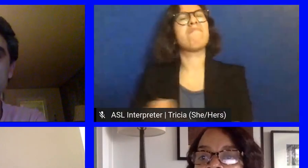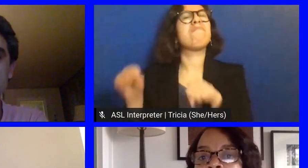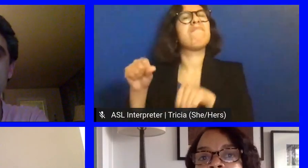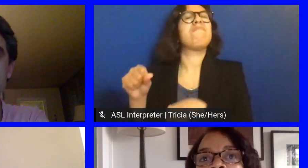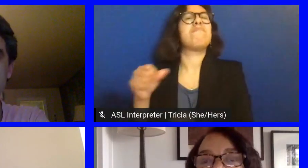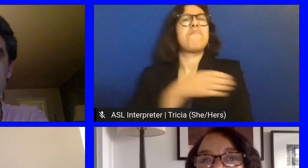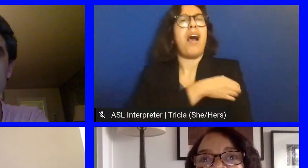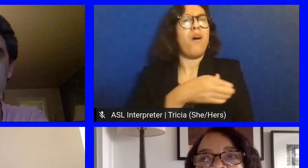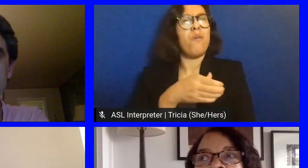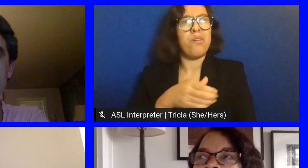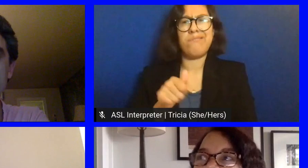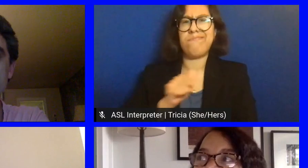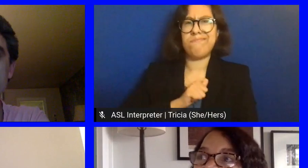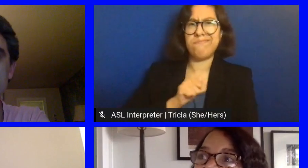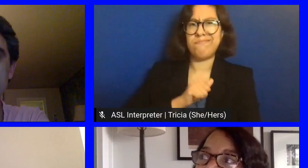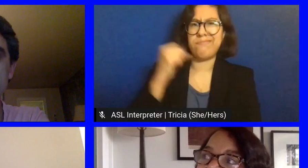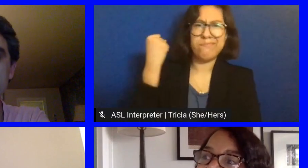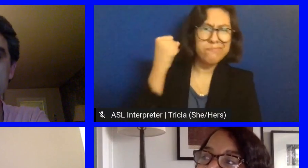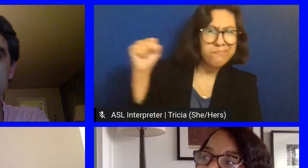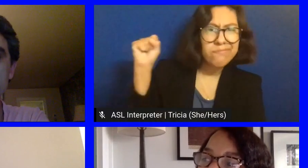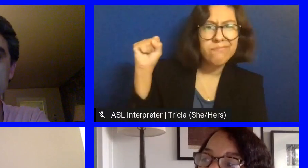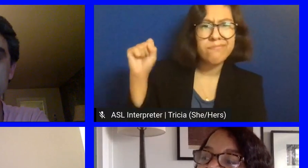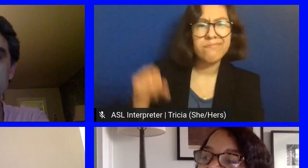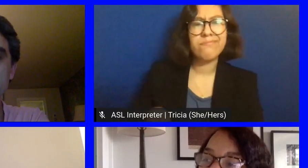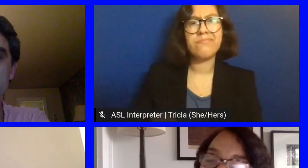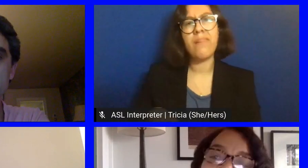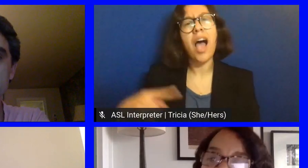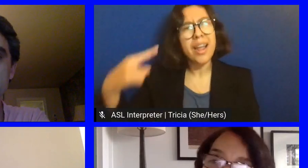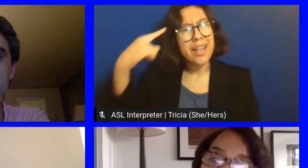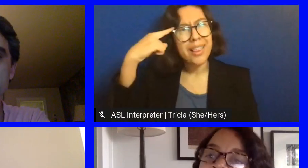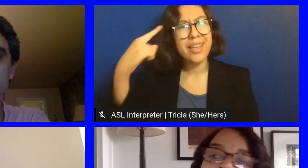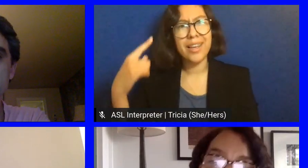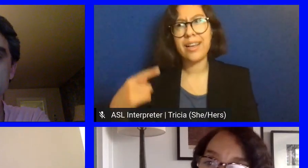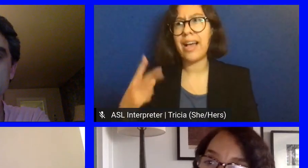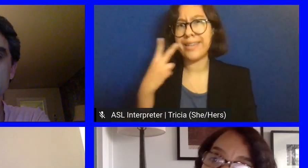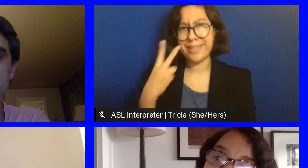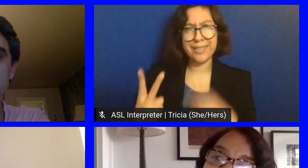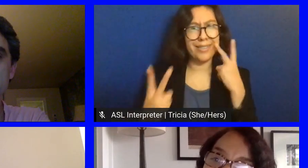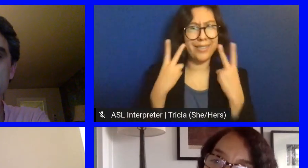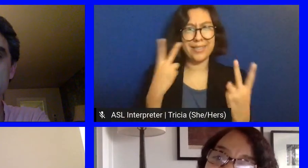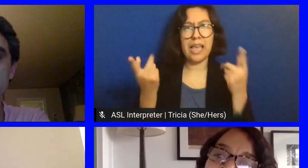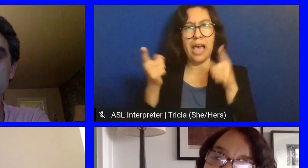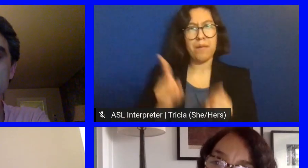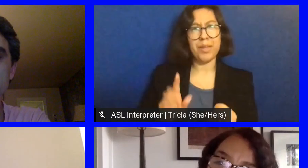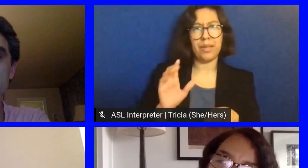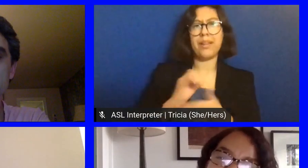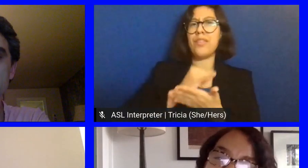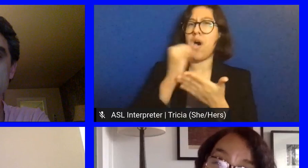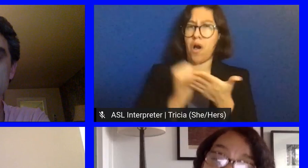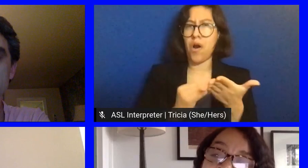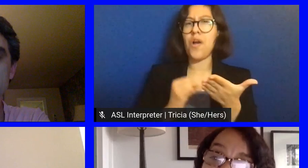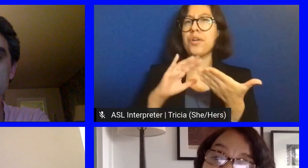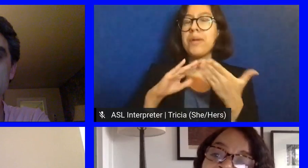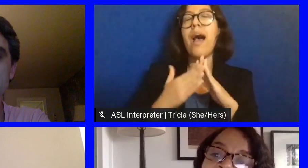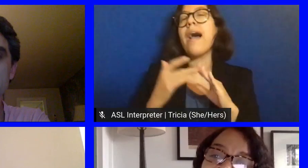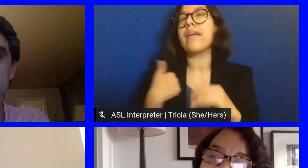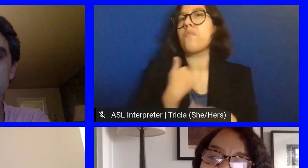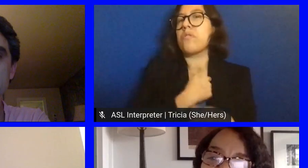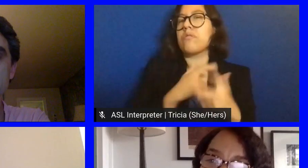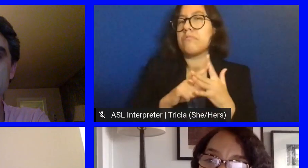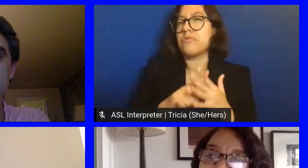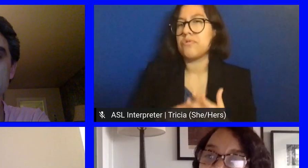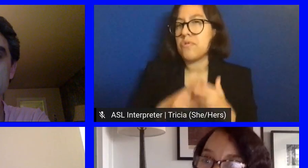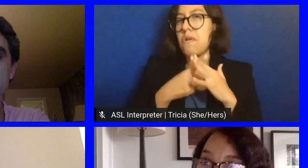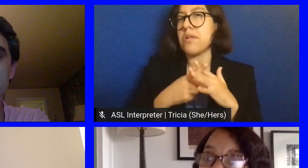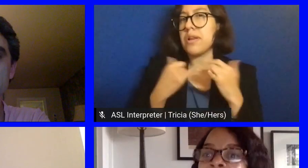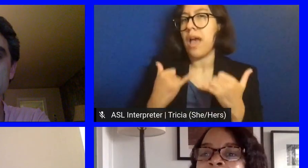agency, I think is something that I see happening in the art community. I think we're still in the beginning stages of it, and